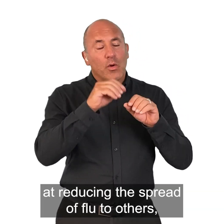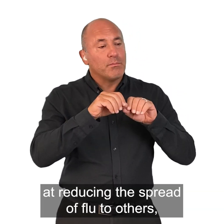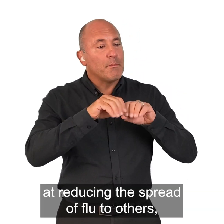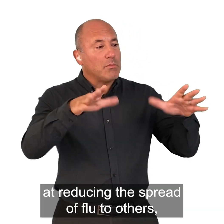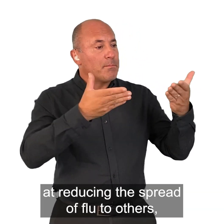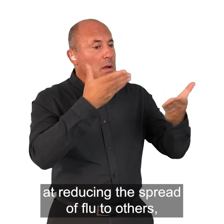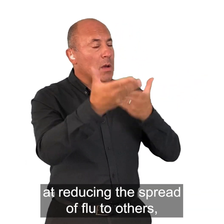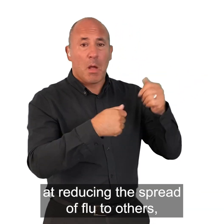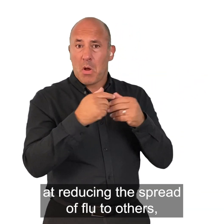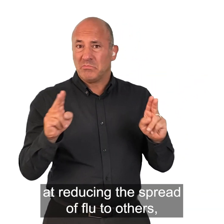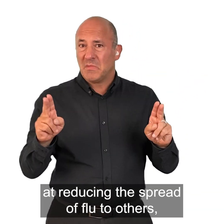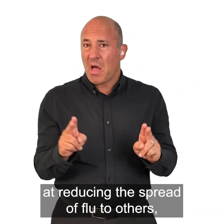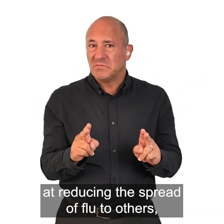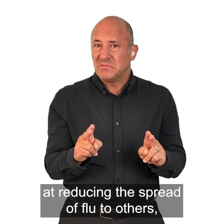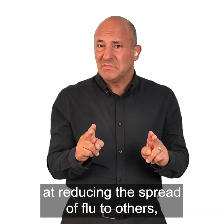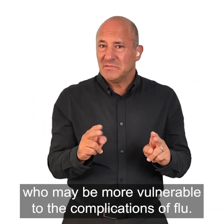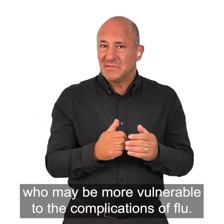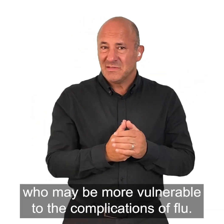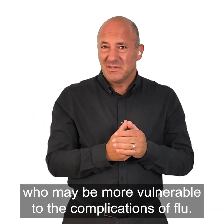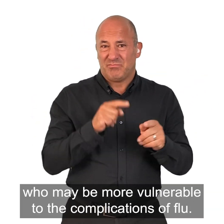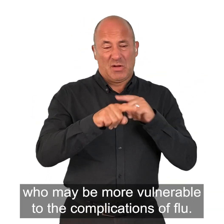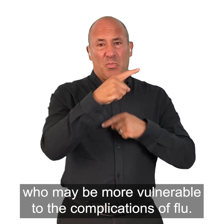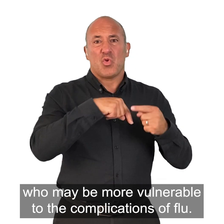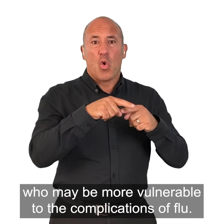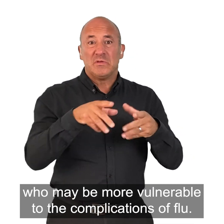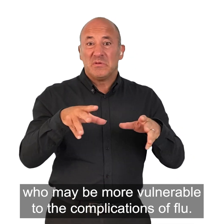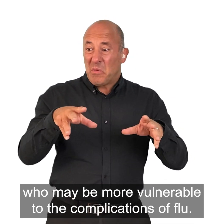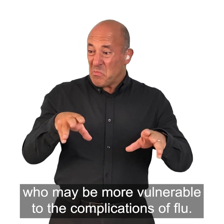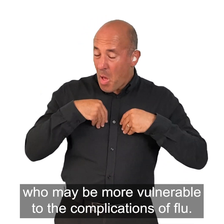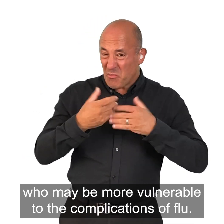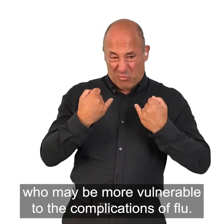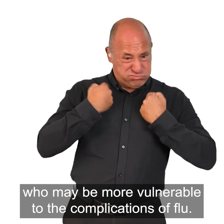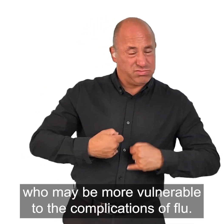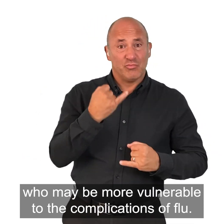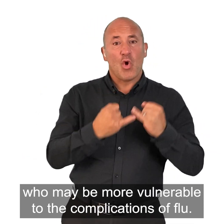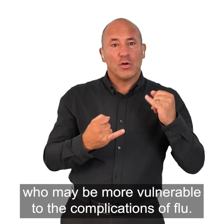of flu to others who may be more vulnerable to the complications of flu.